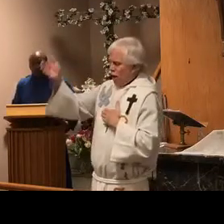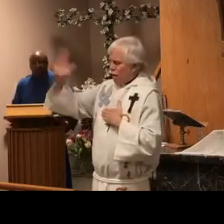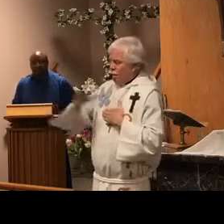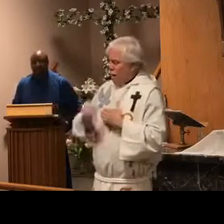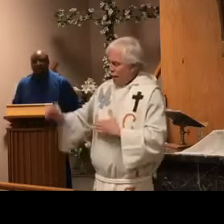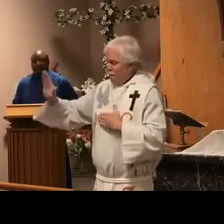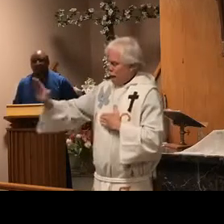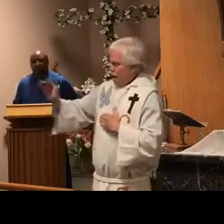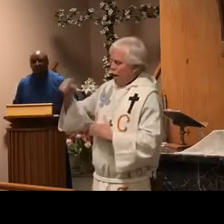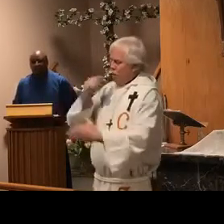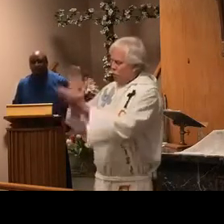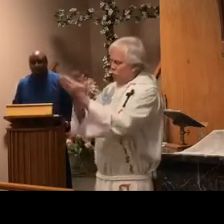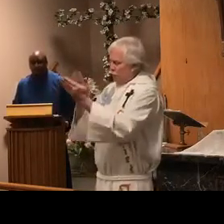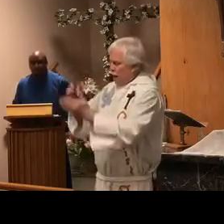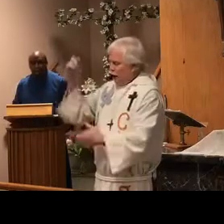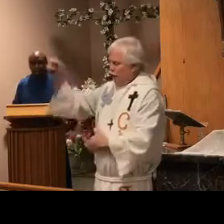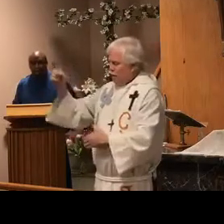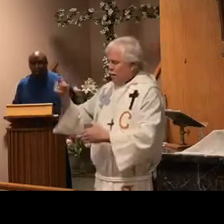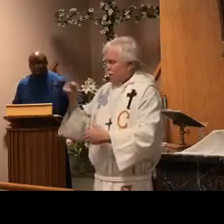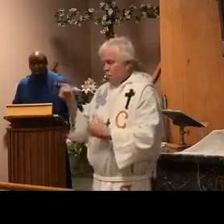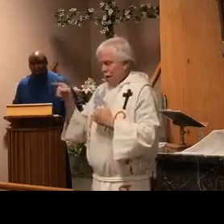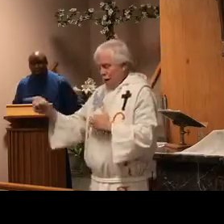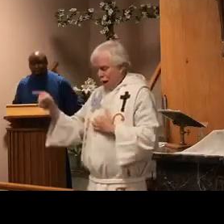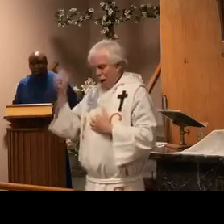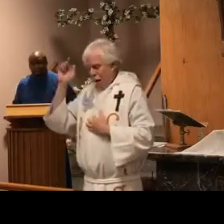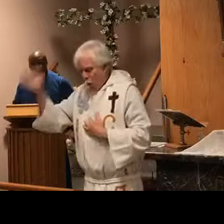worshiped. I will exalt him.